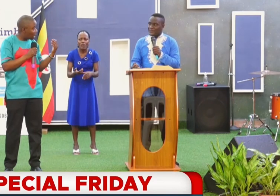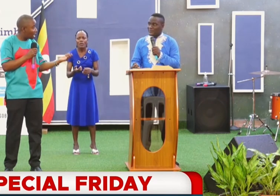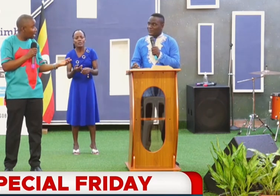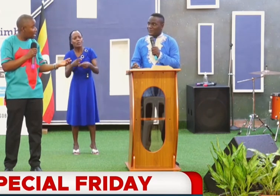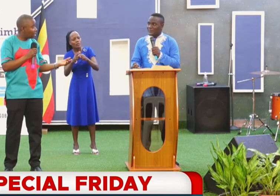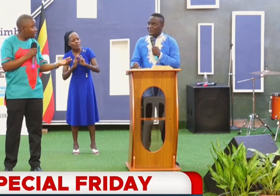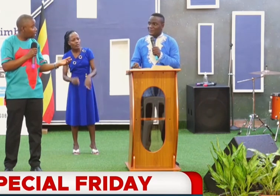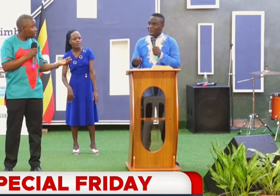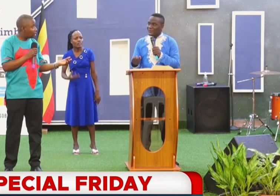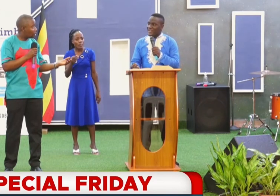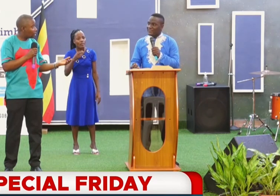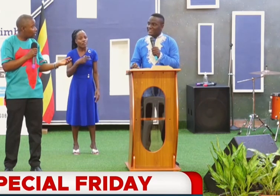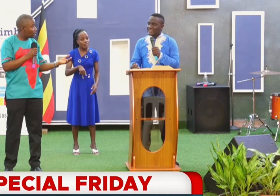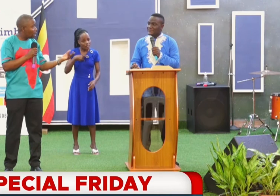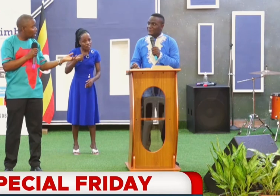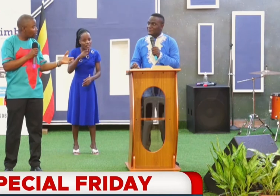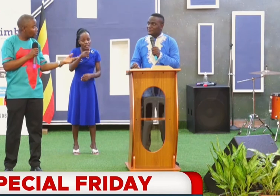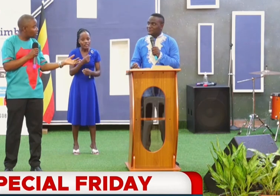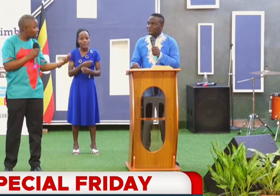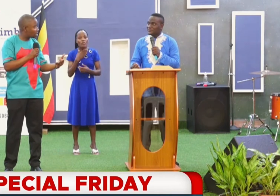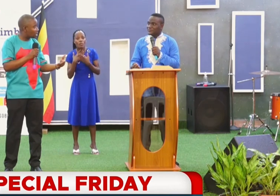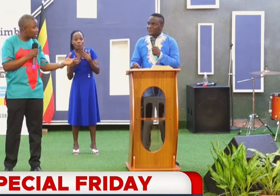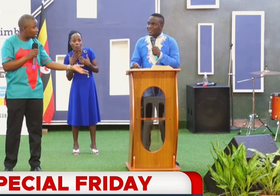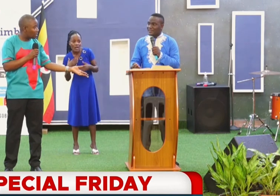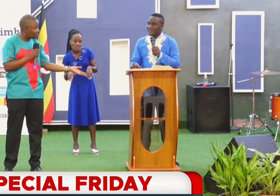Mobile phones. If you feel you love it, okay.